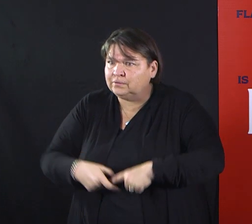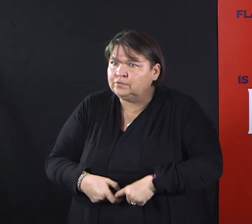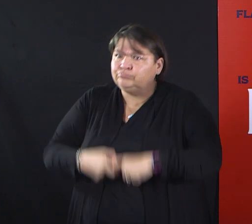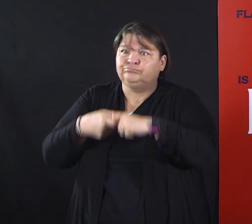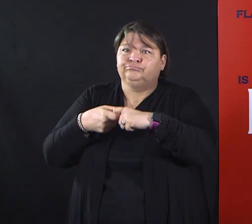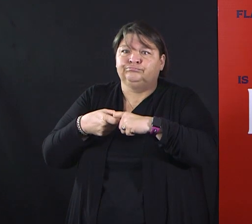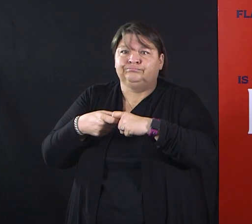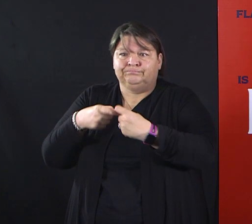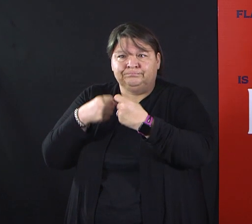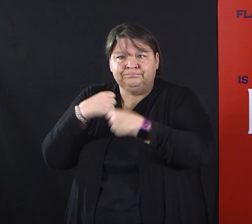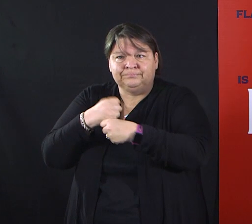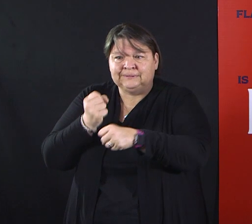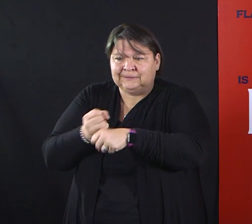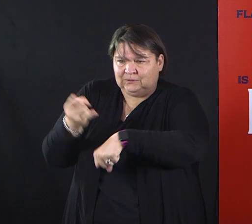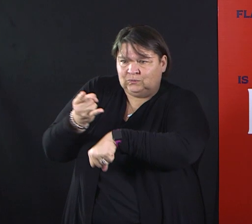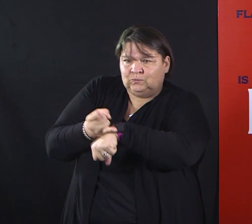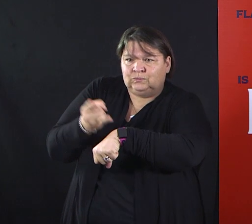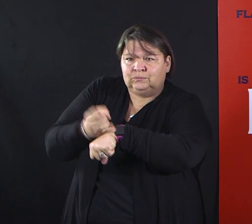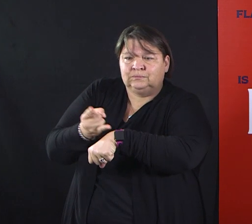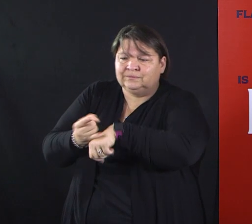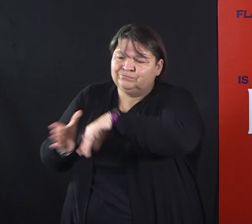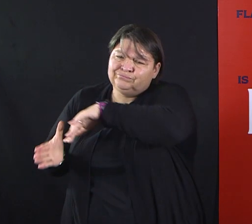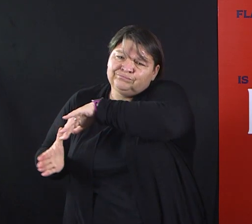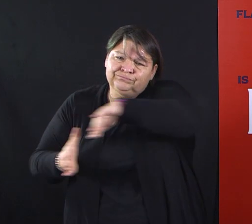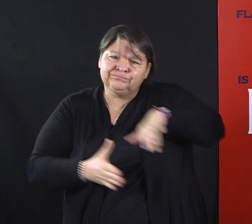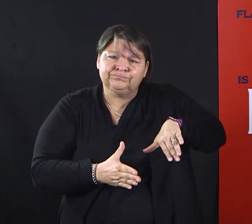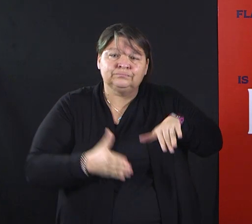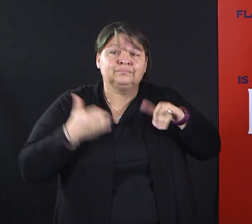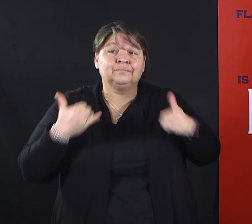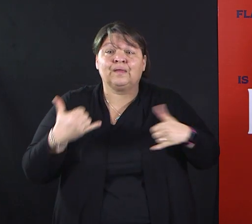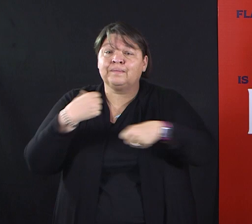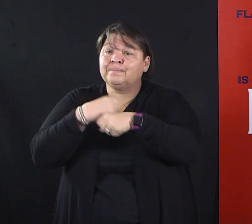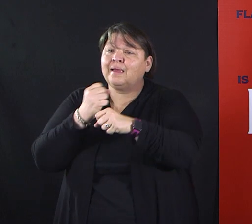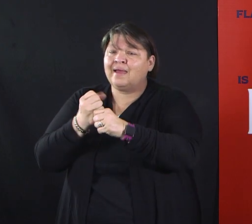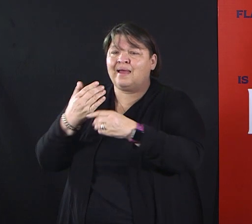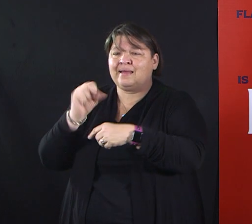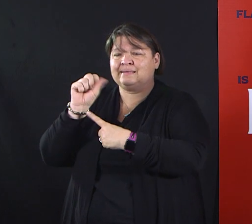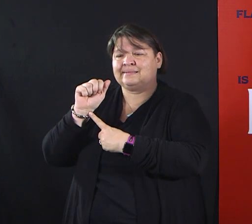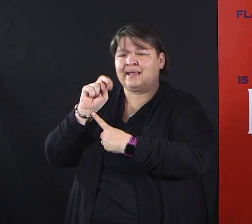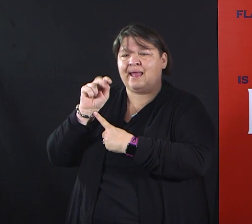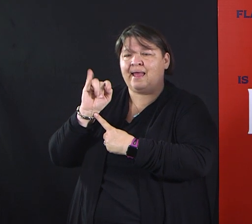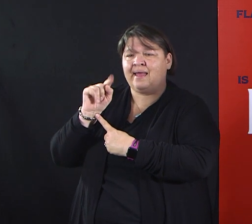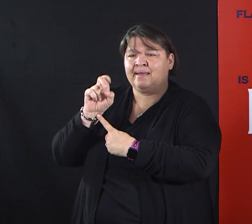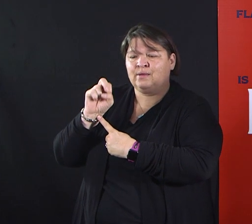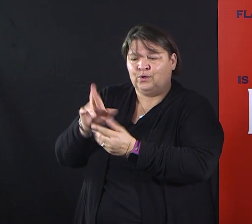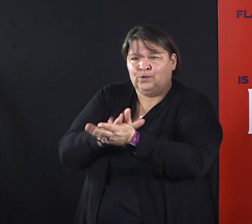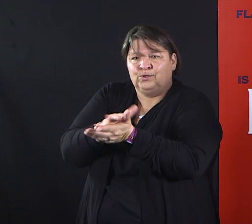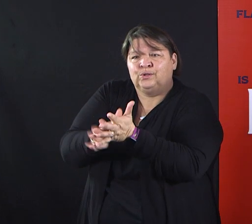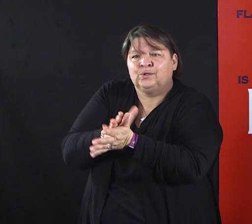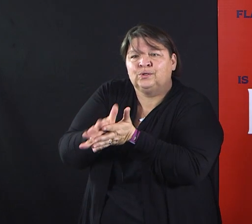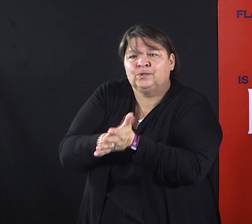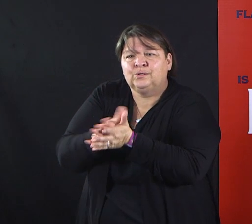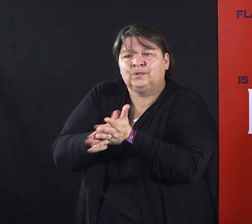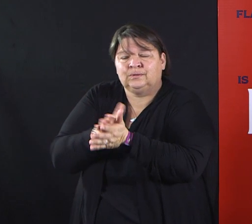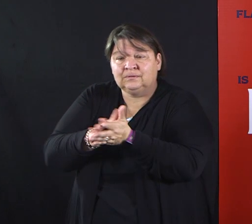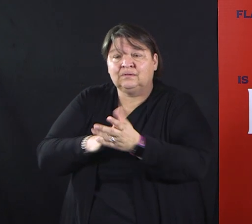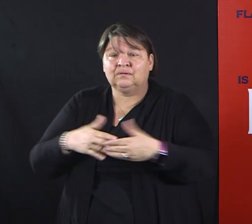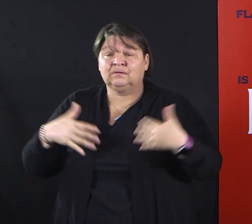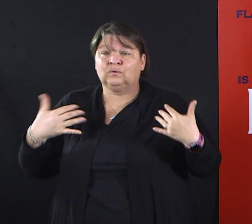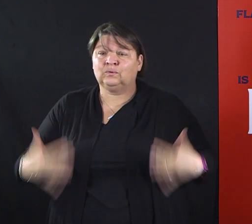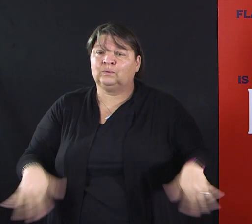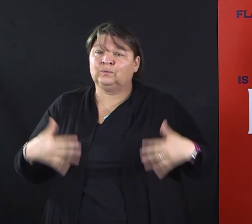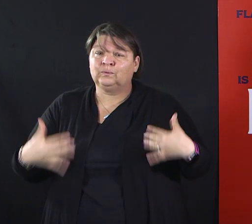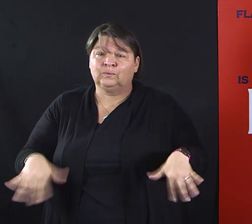they've done is they've turned around and they've reopened to make a hand sanitizer. And so we have been able to use them, and we